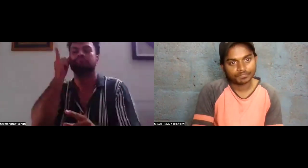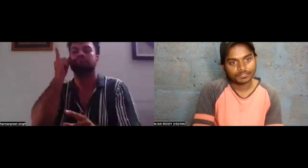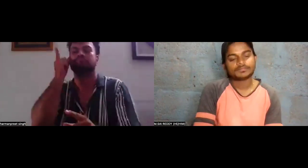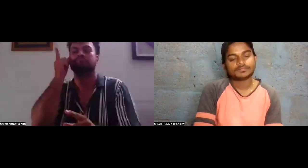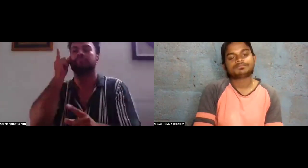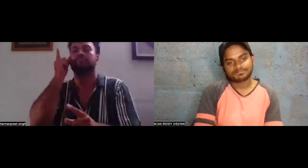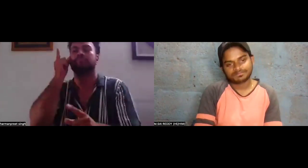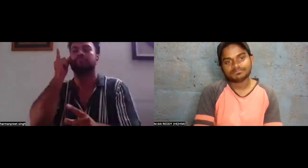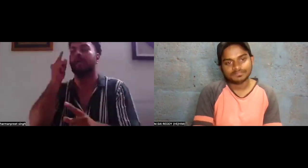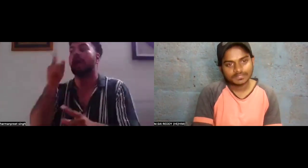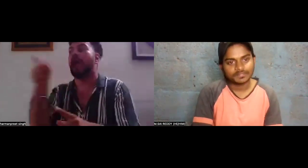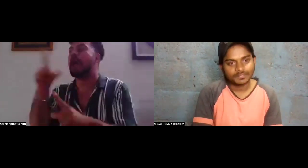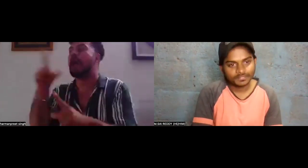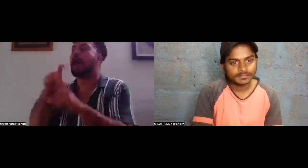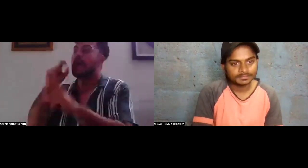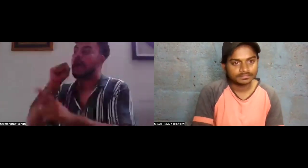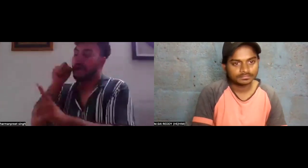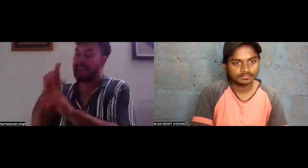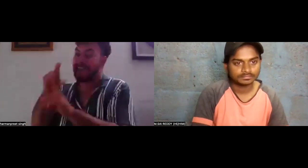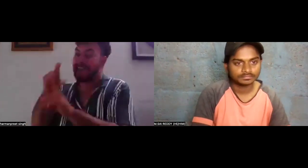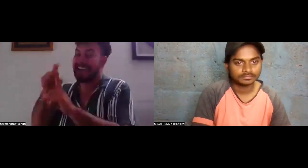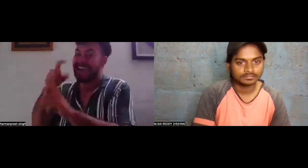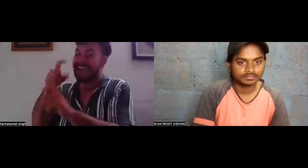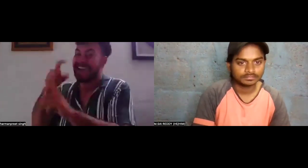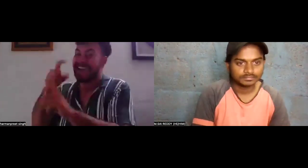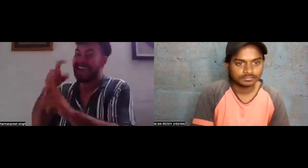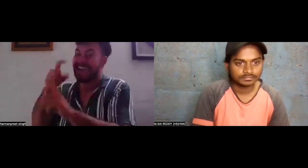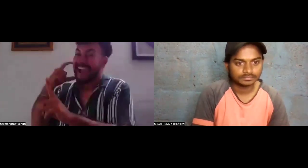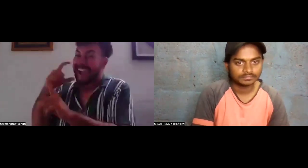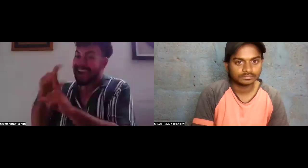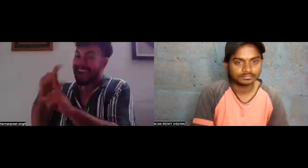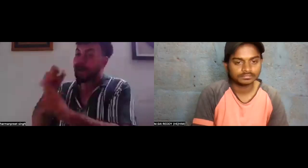should respect the identity of the other people, and